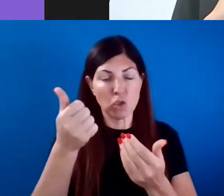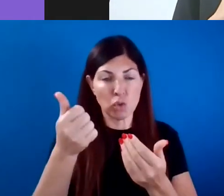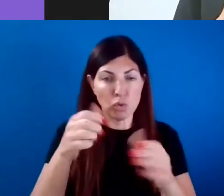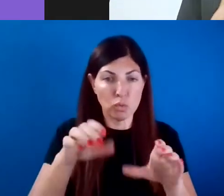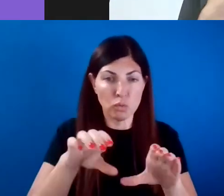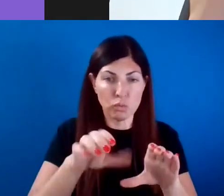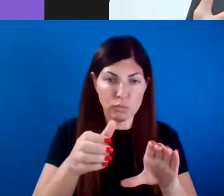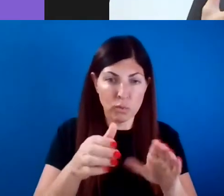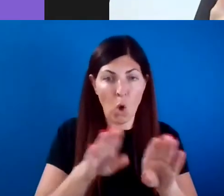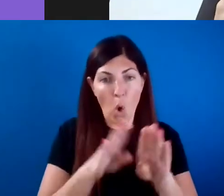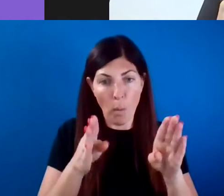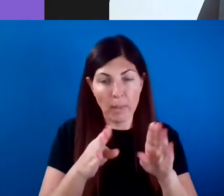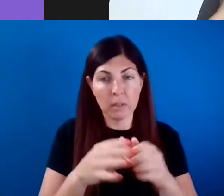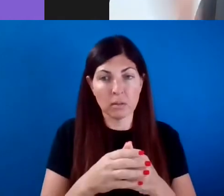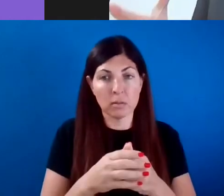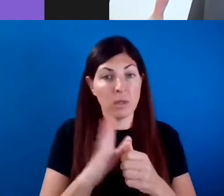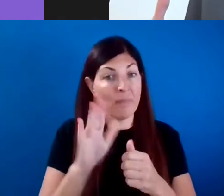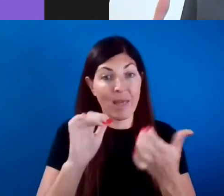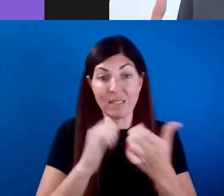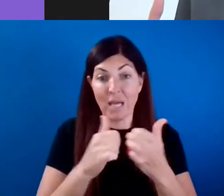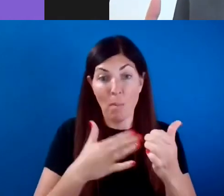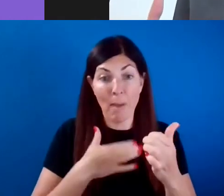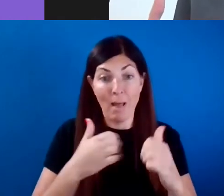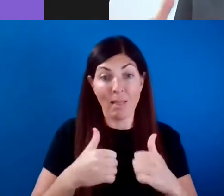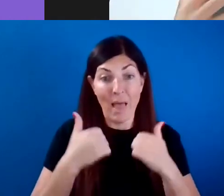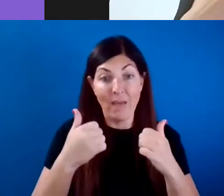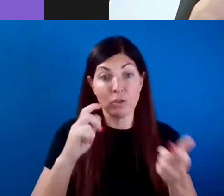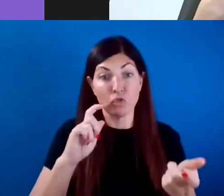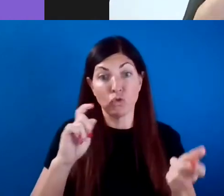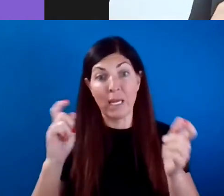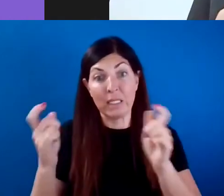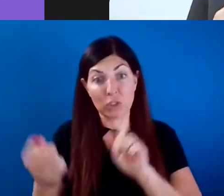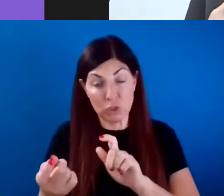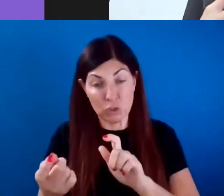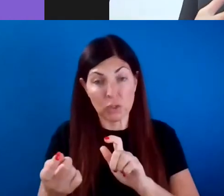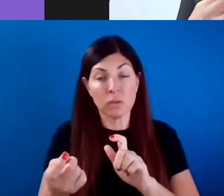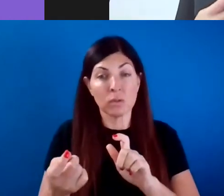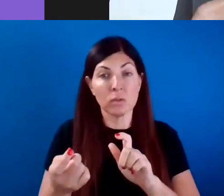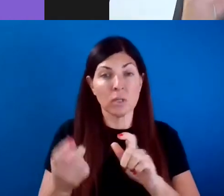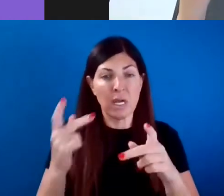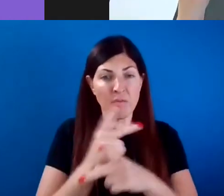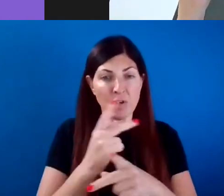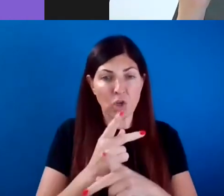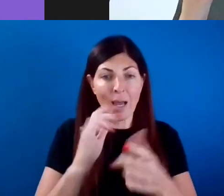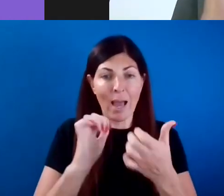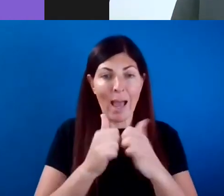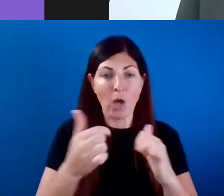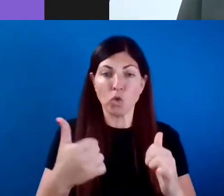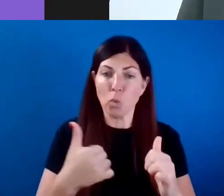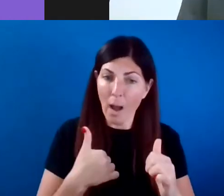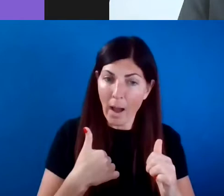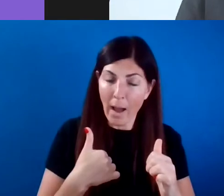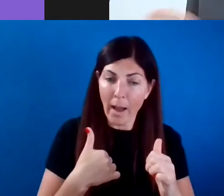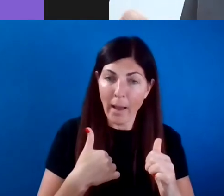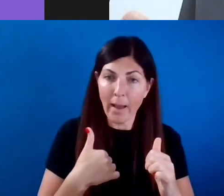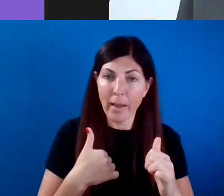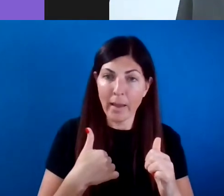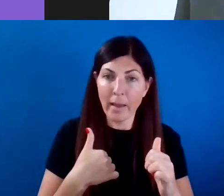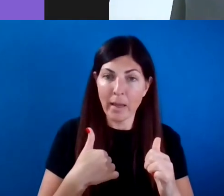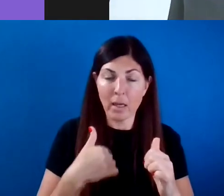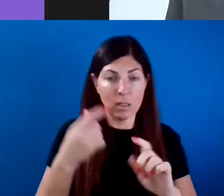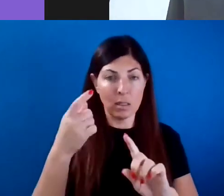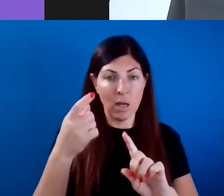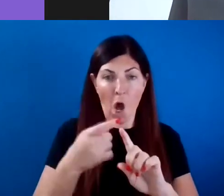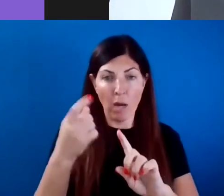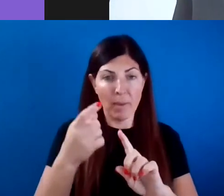so that's how my life transitioned into starting to figure out, how do I automate every possible